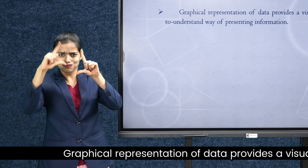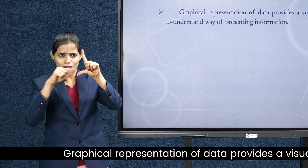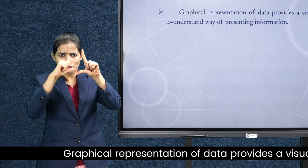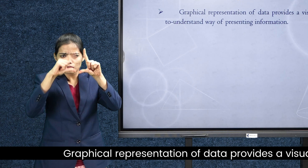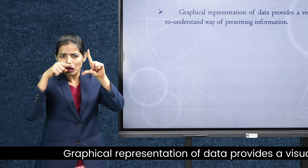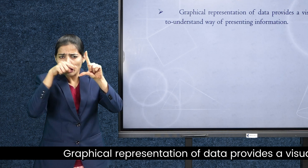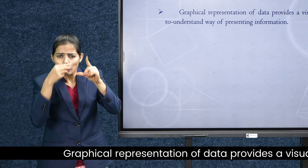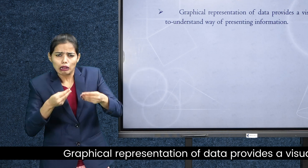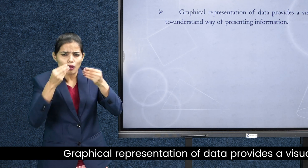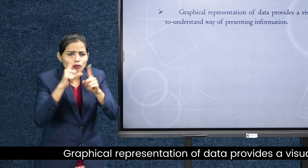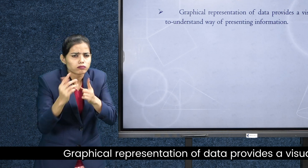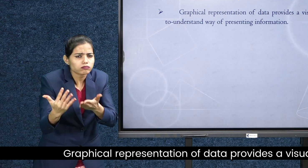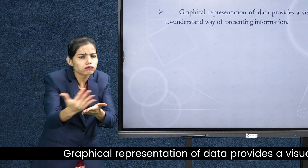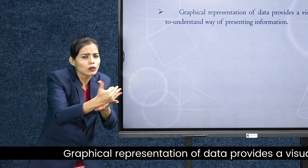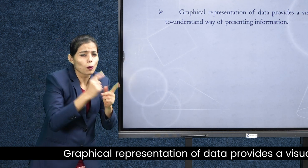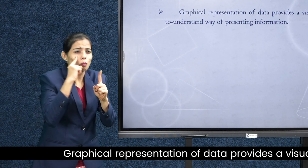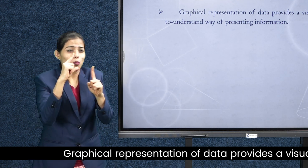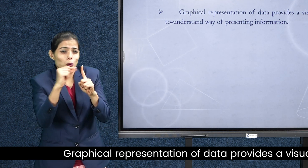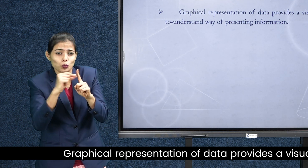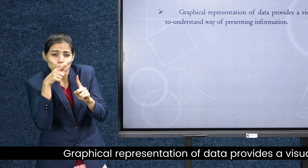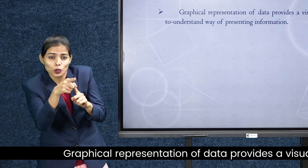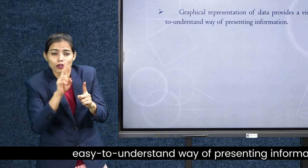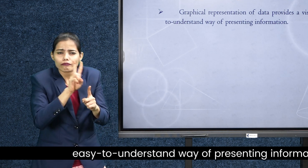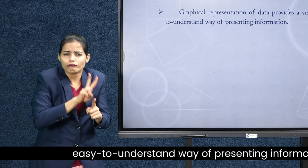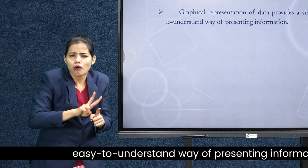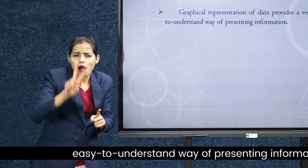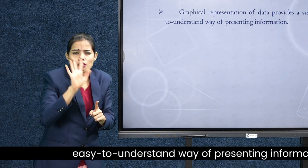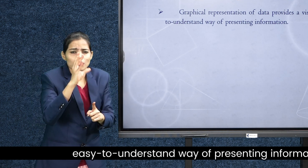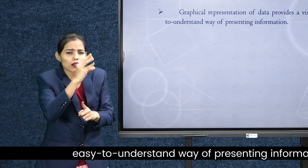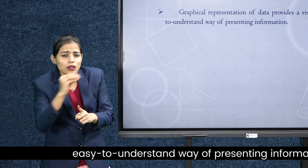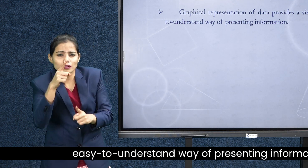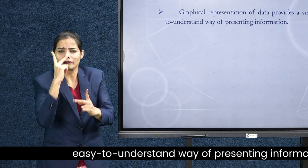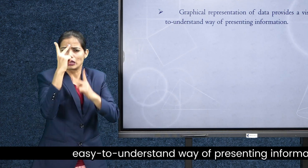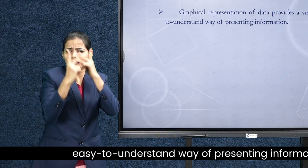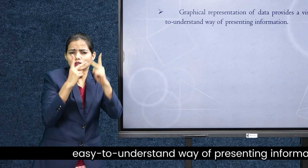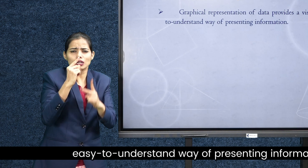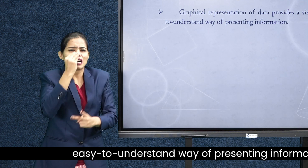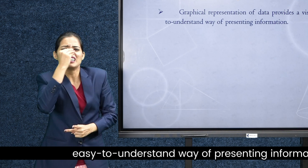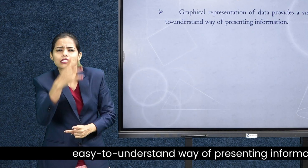Graphical representation of data provides a visual and easy to understand way of presenting information.